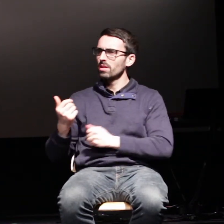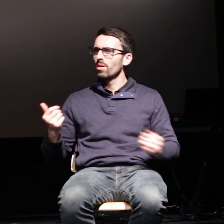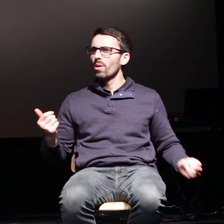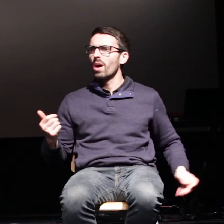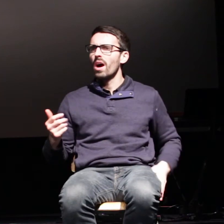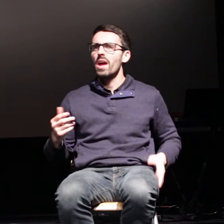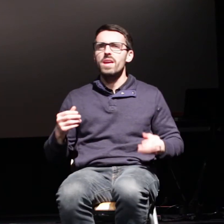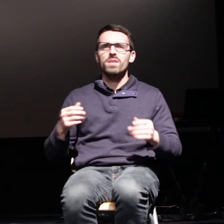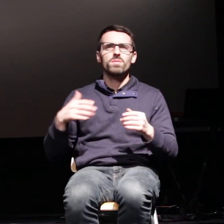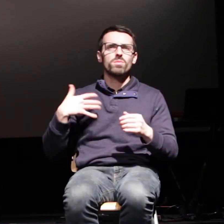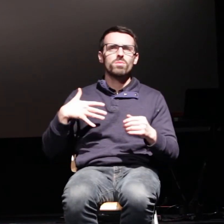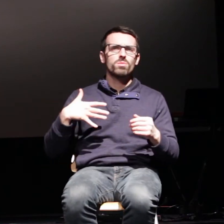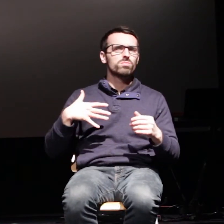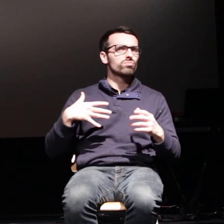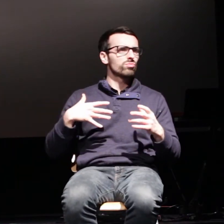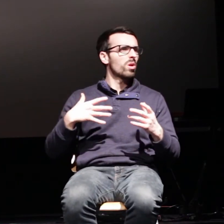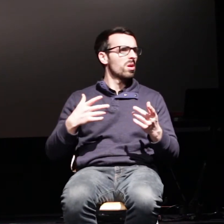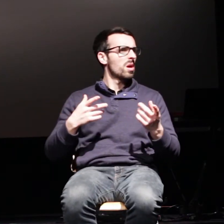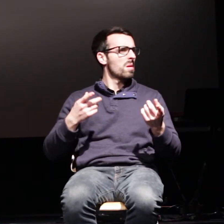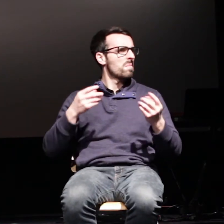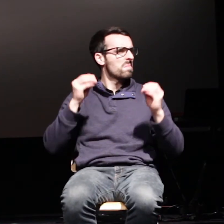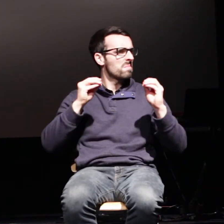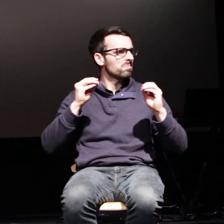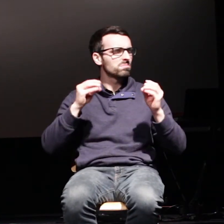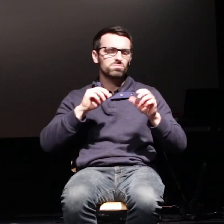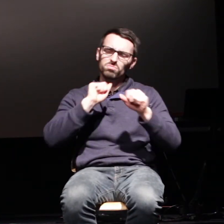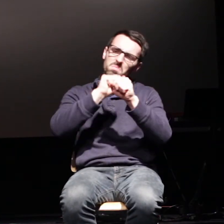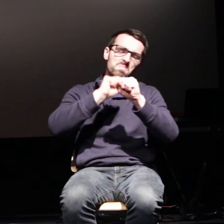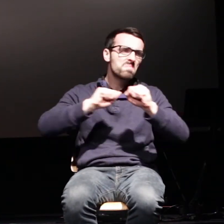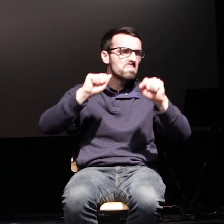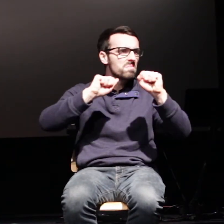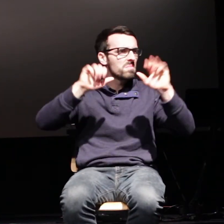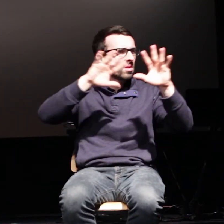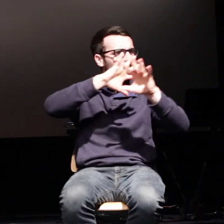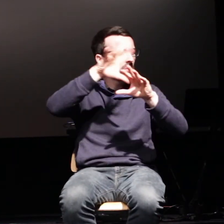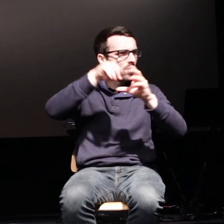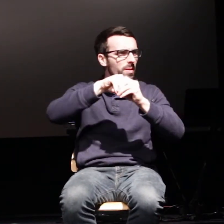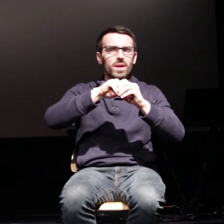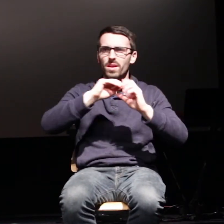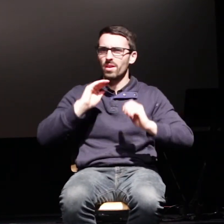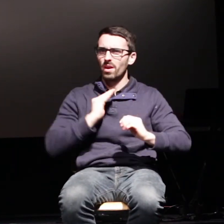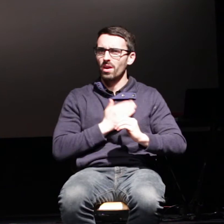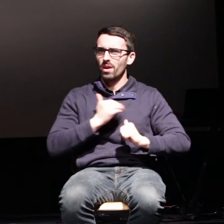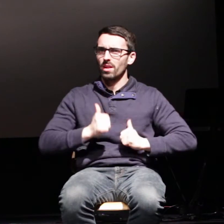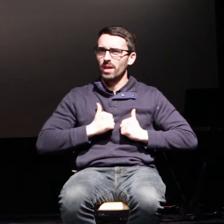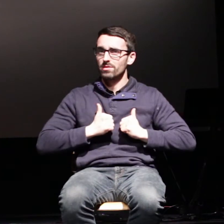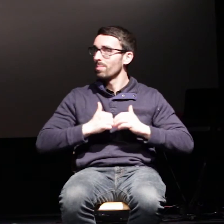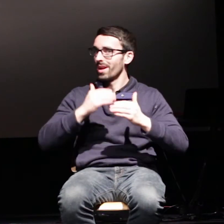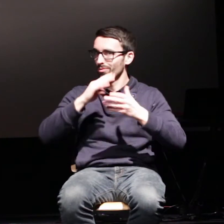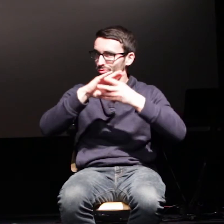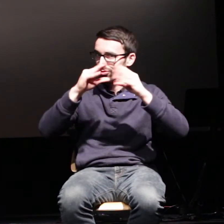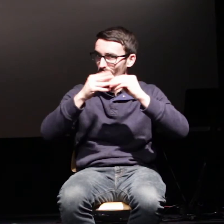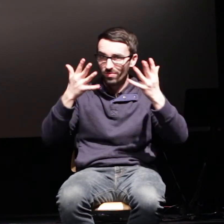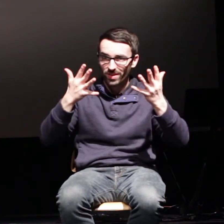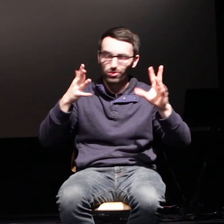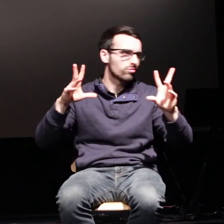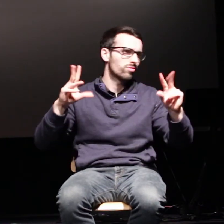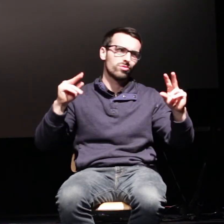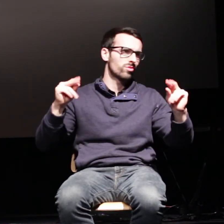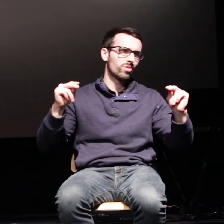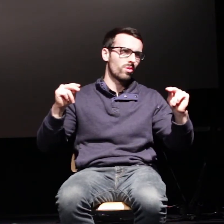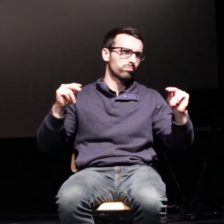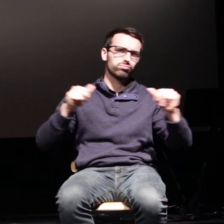lives. And that's what he wants this woman to understand. But the story's not over. Not even close. It keeps